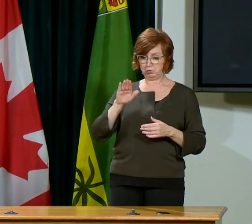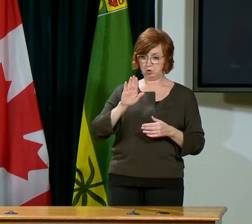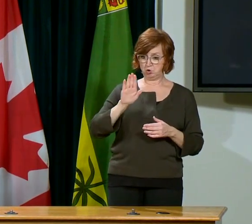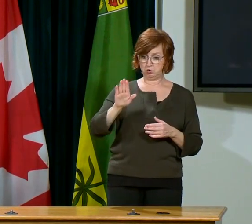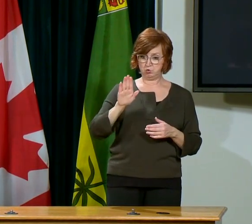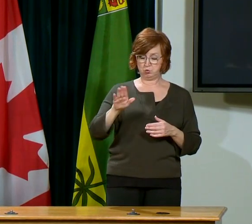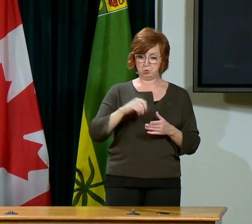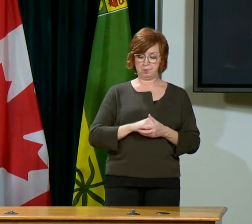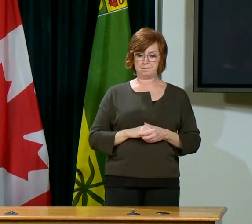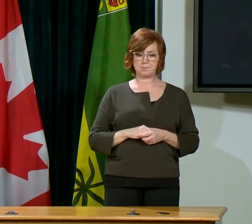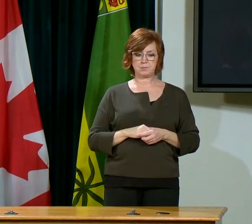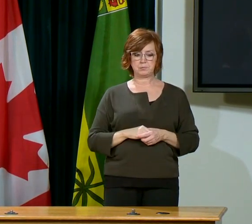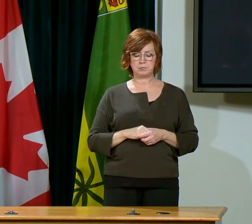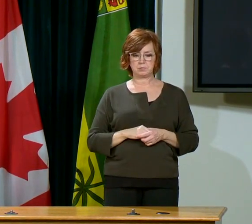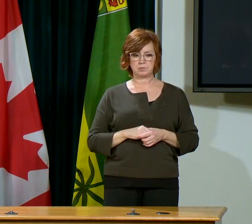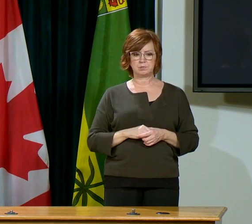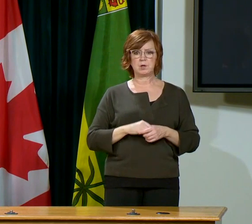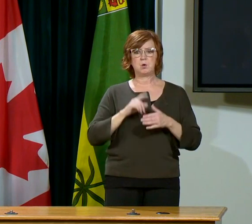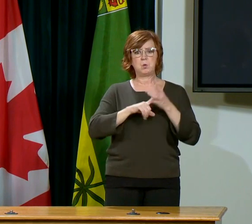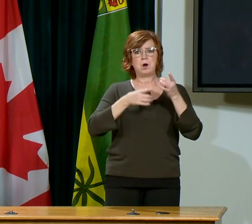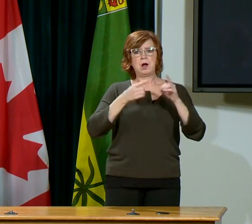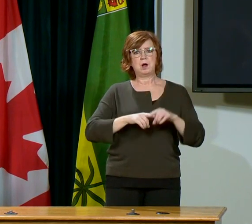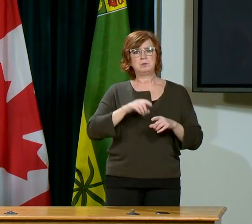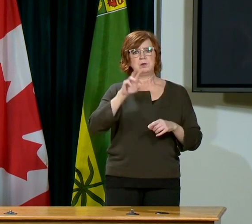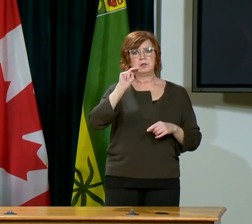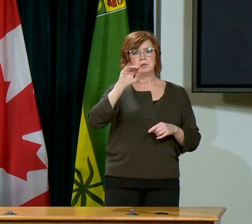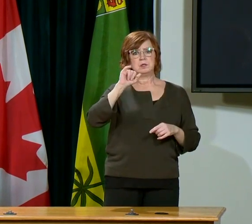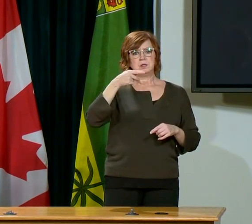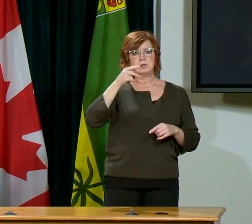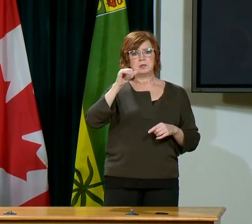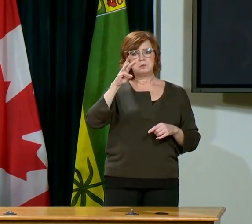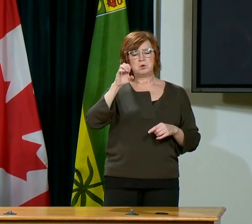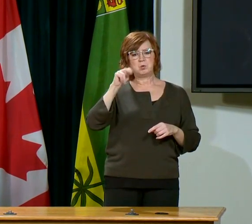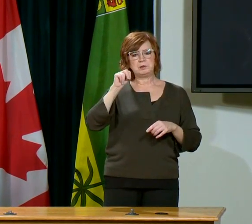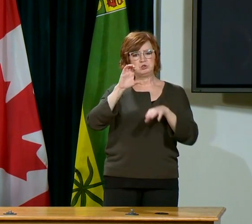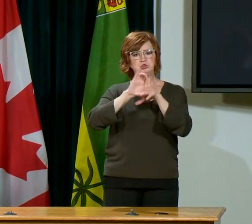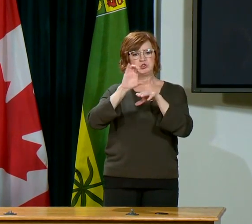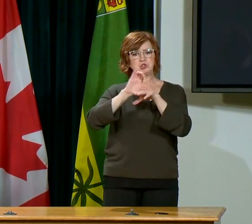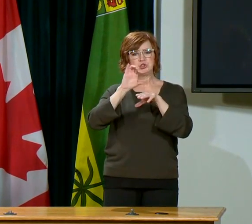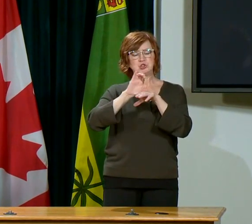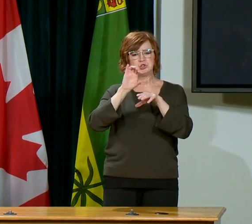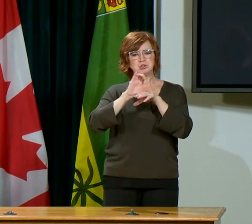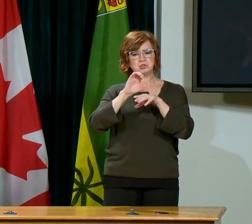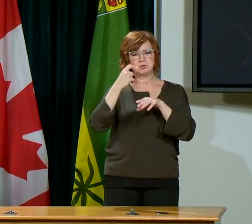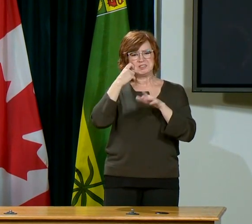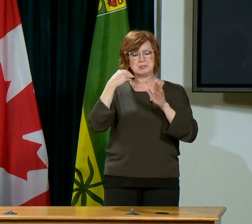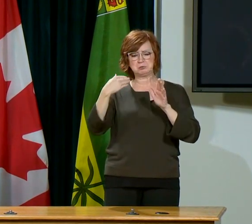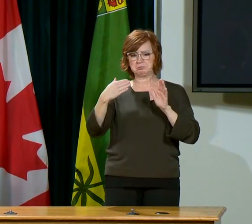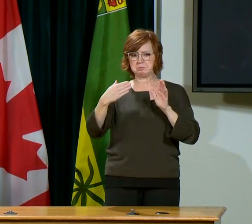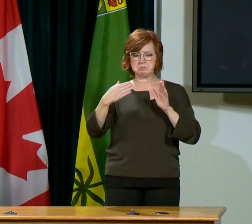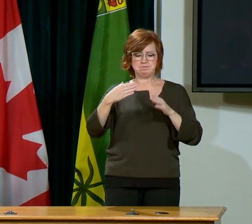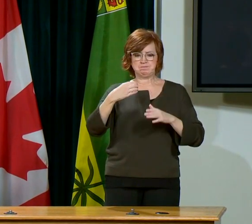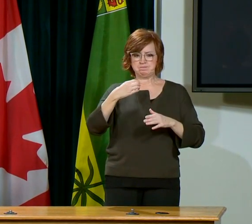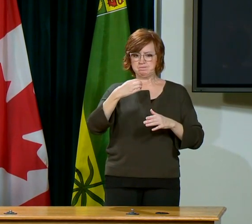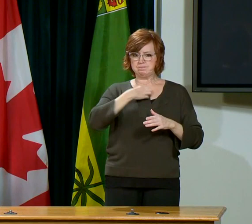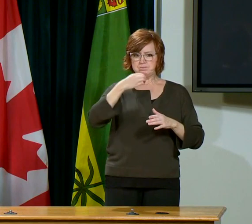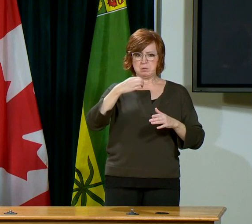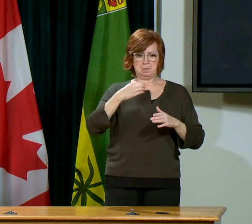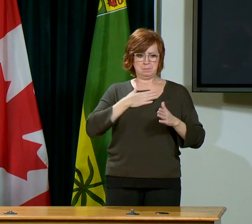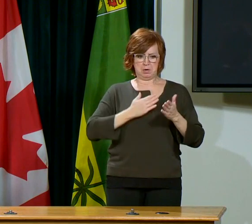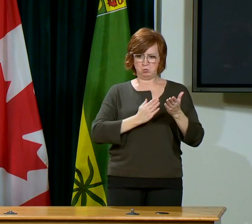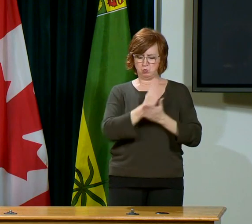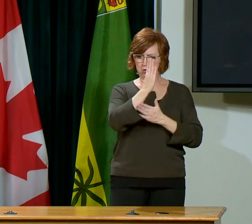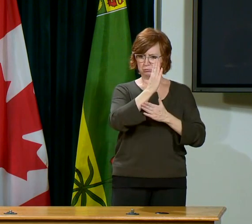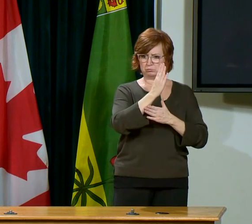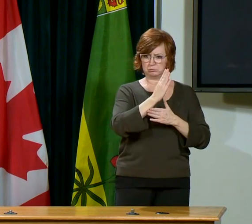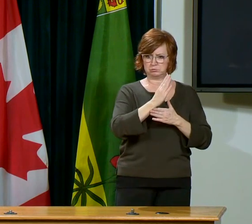to a Nipawin church saying that they believe their charter rights were violated because they couldn't get